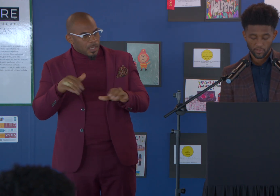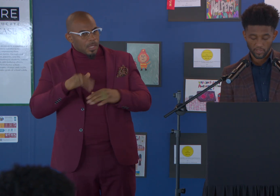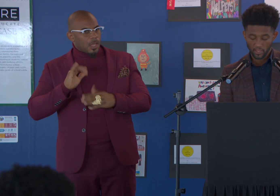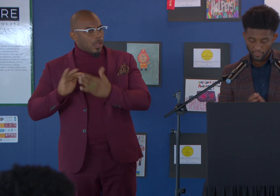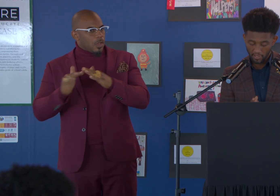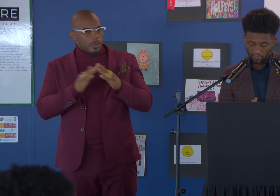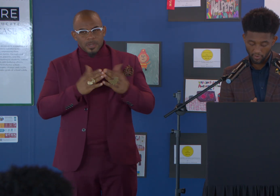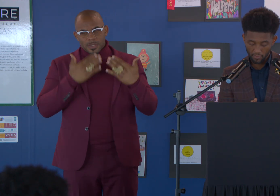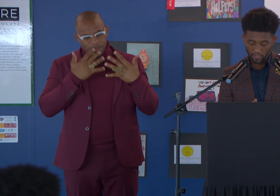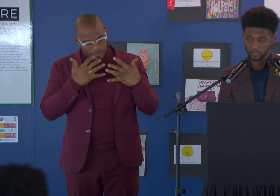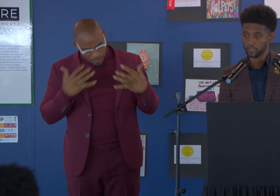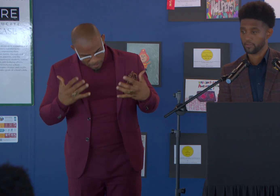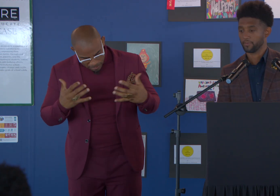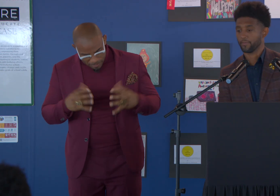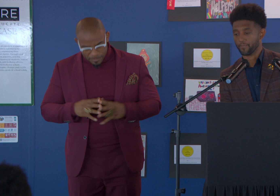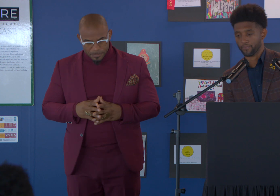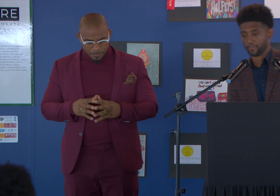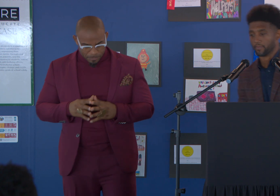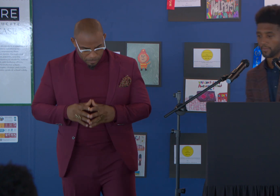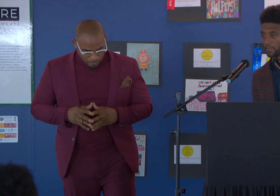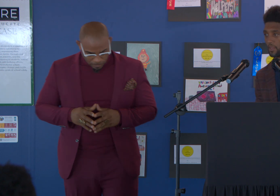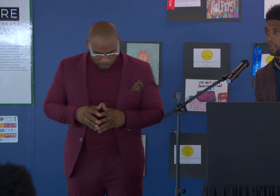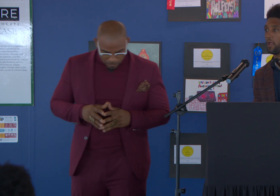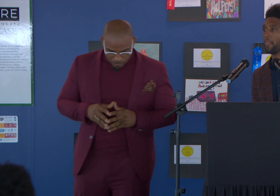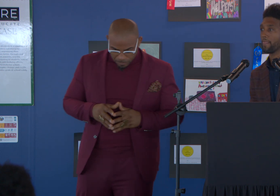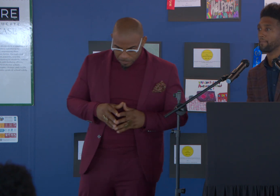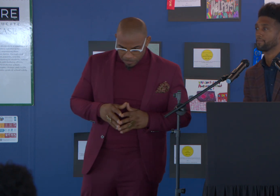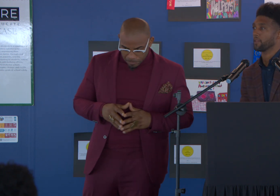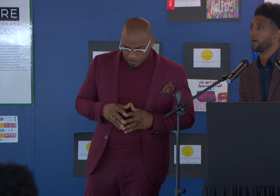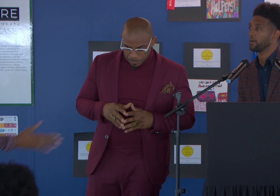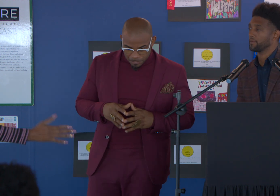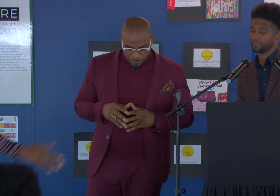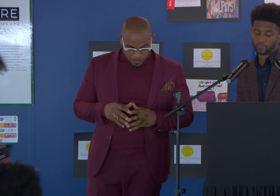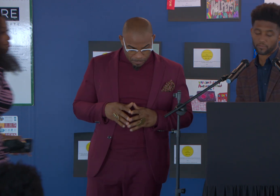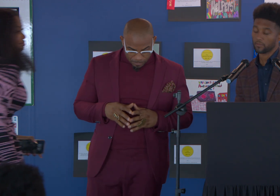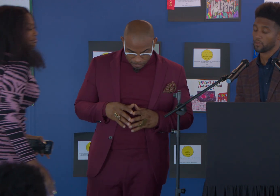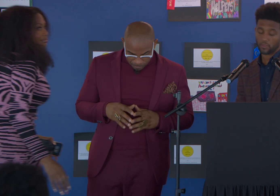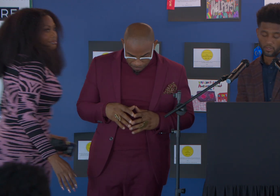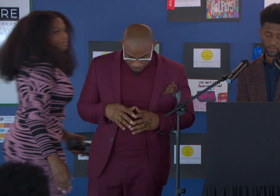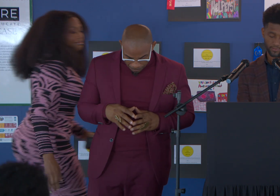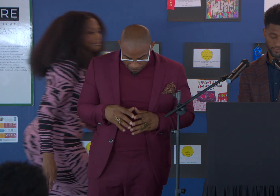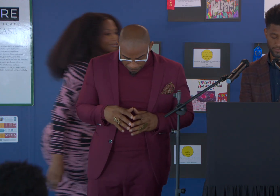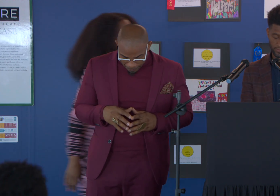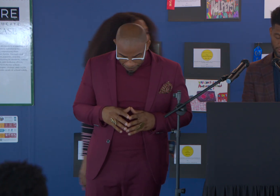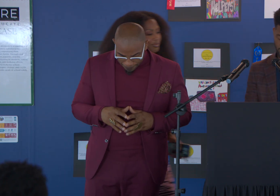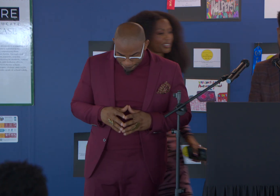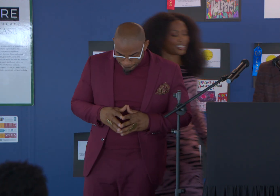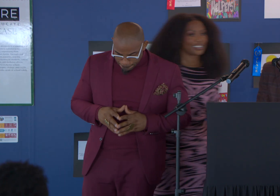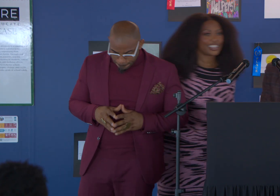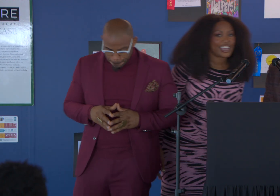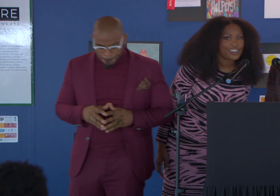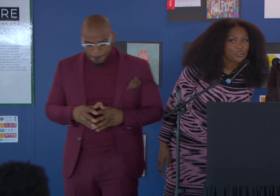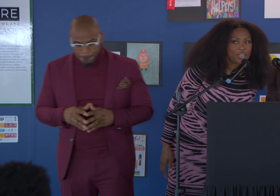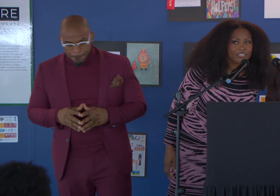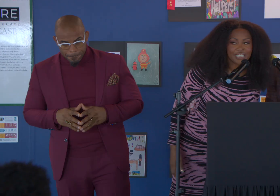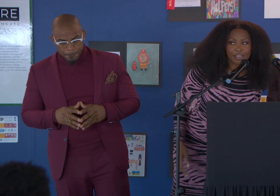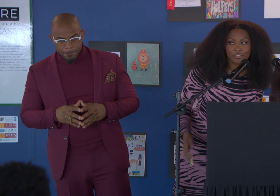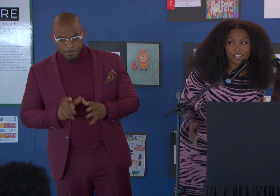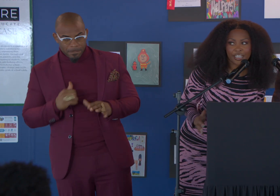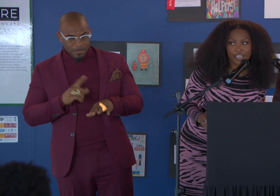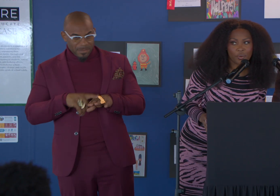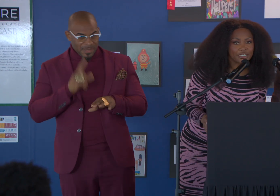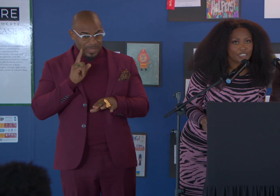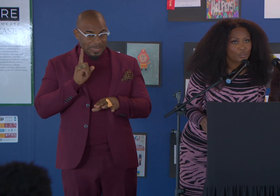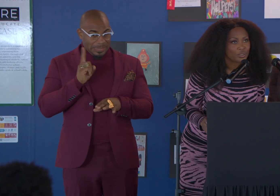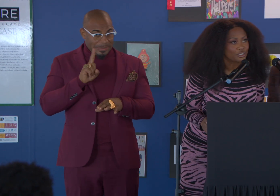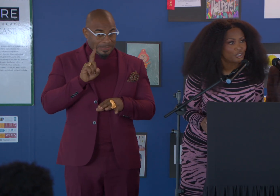our community. Thank you very much. We have time for